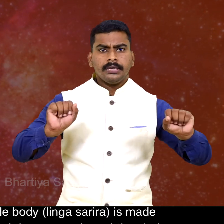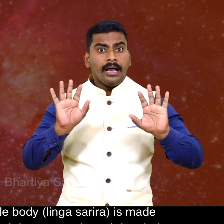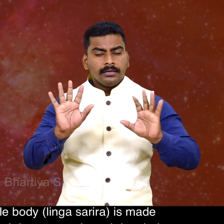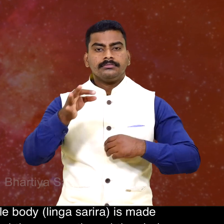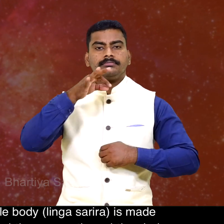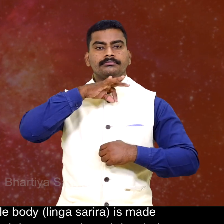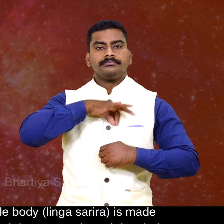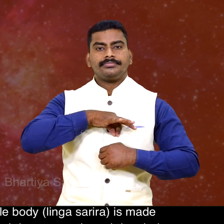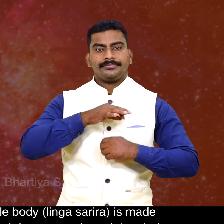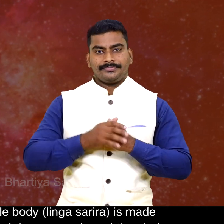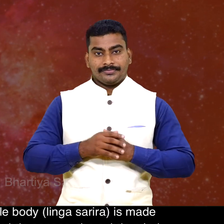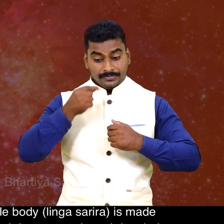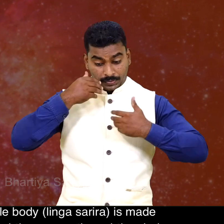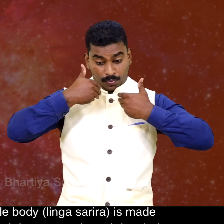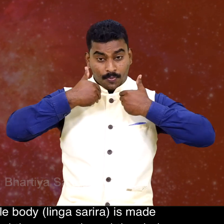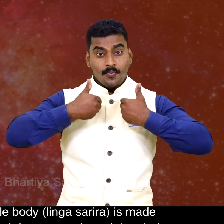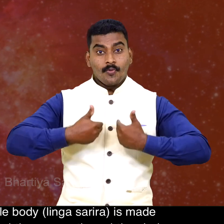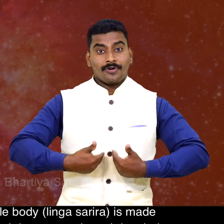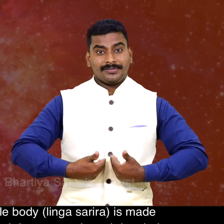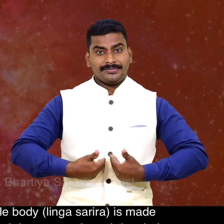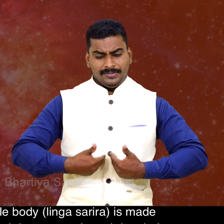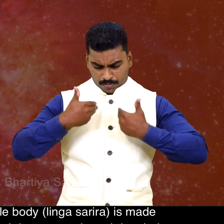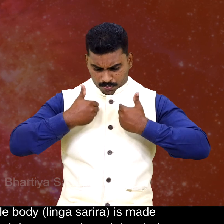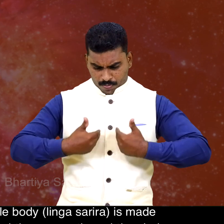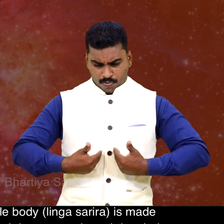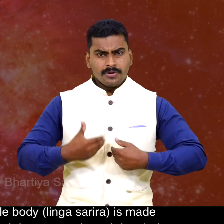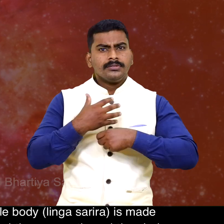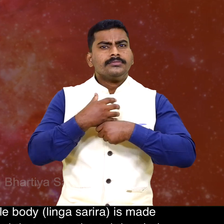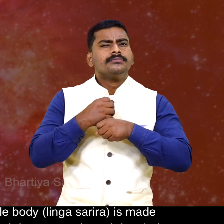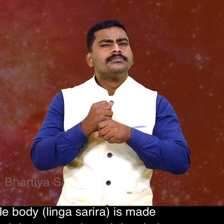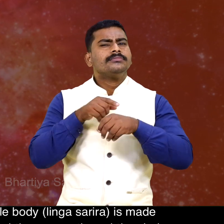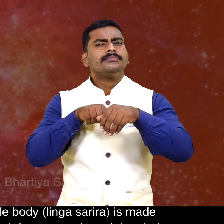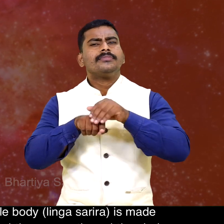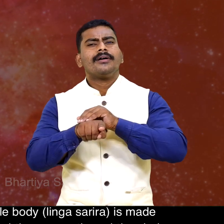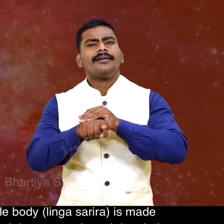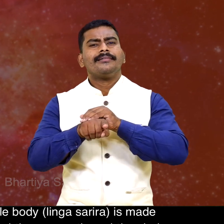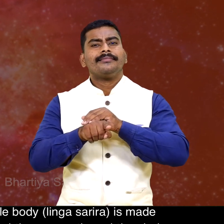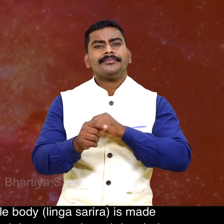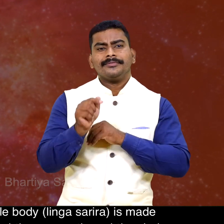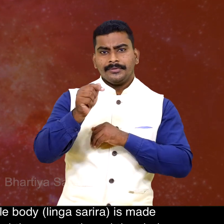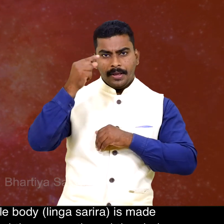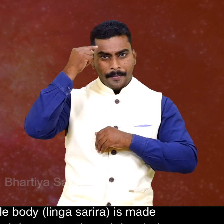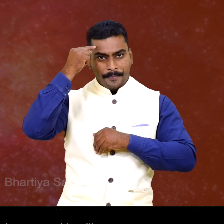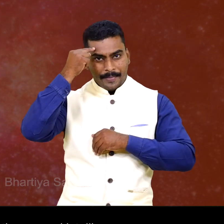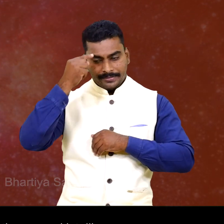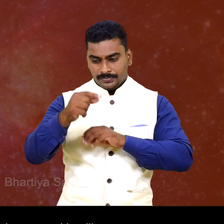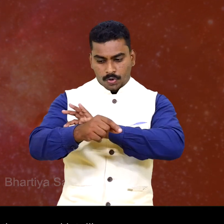or Linga Sharira, is made up of the subtle senses, the subtle mind, breath,